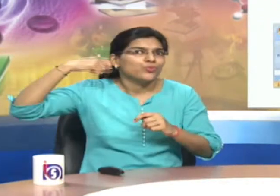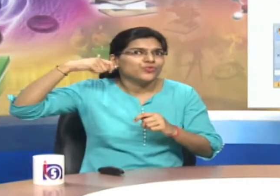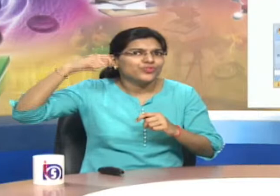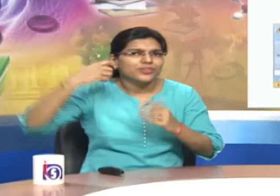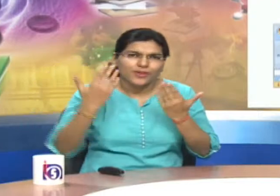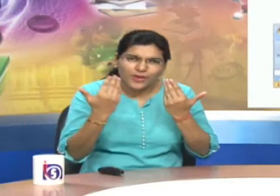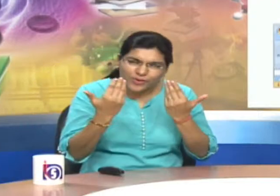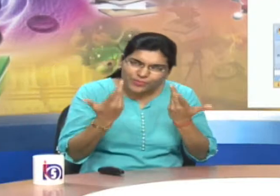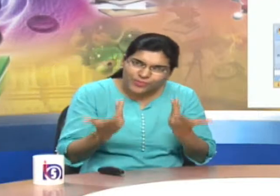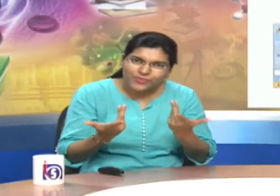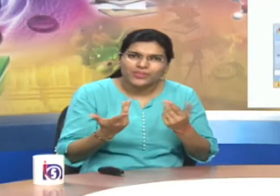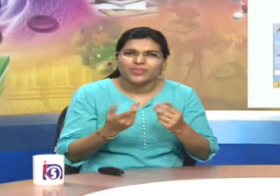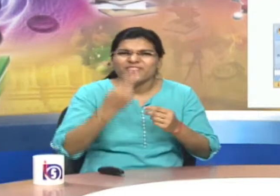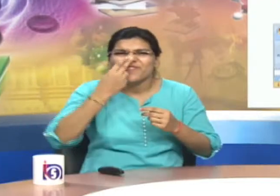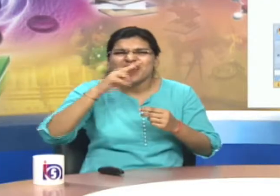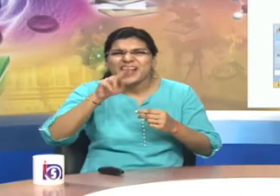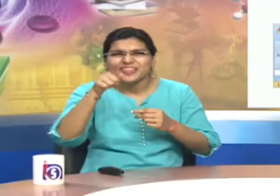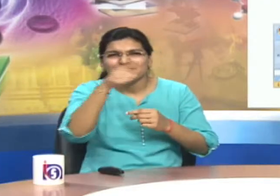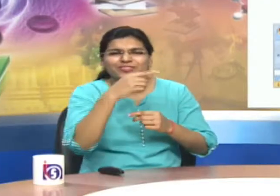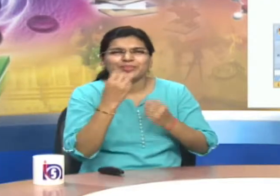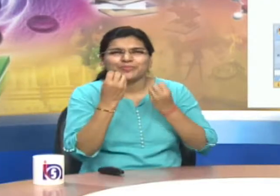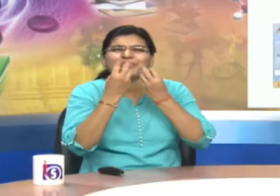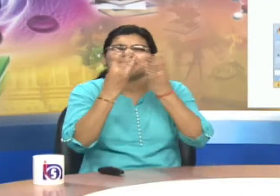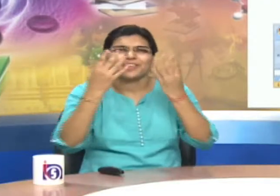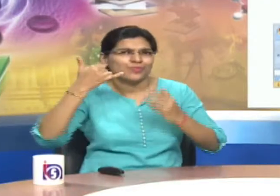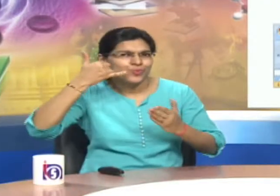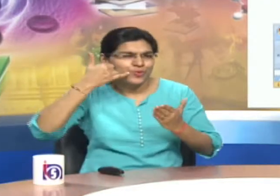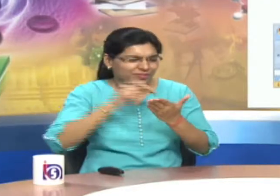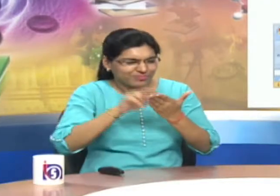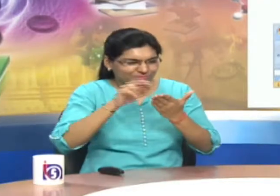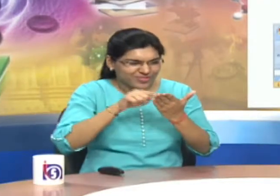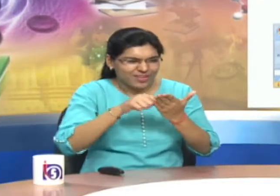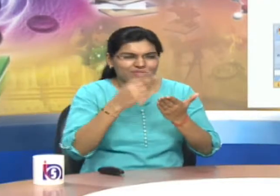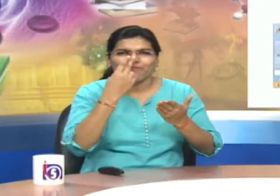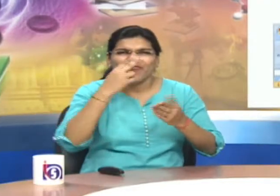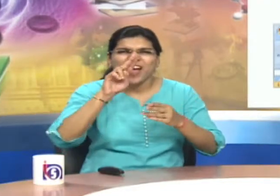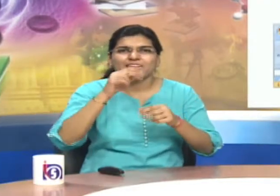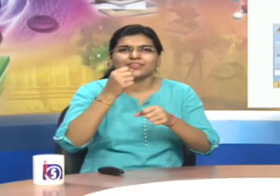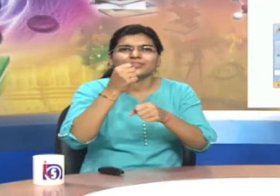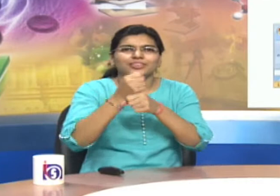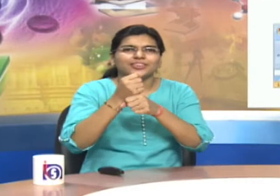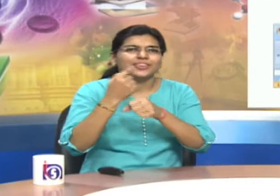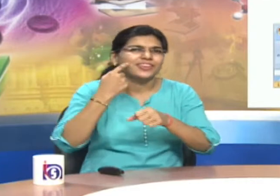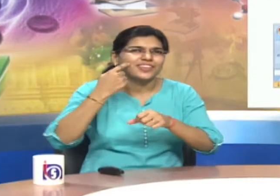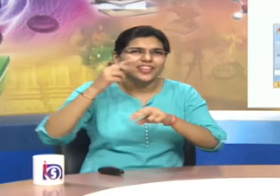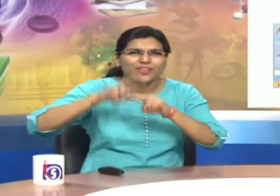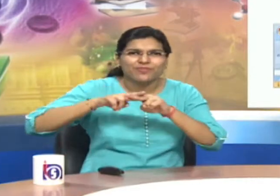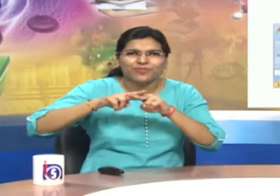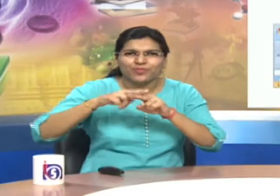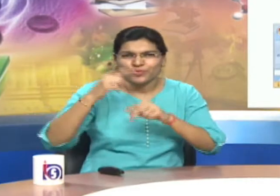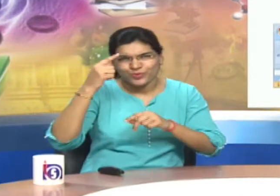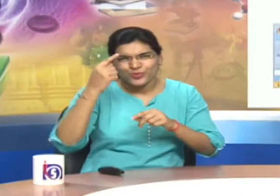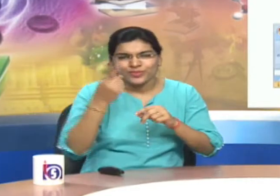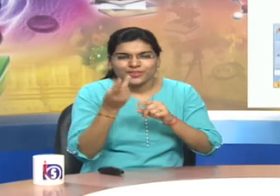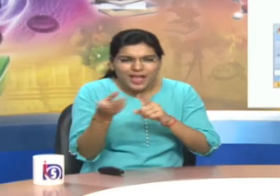it is something we have all seen in movies when there are some funny